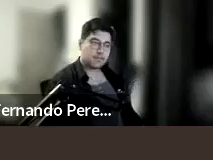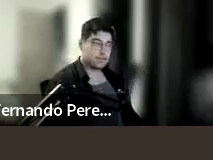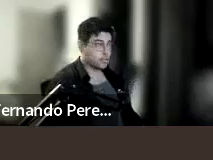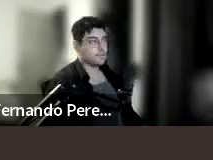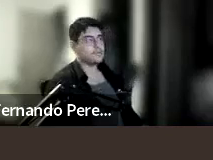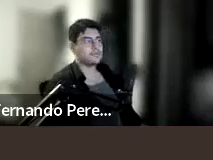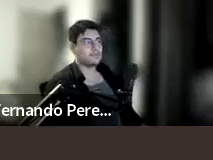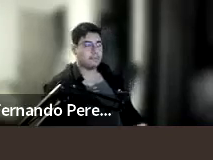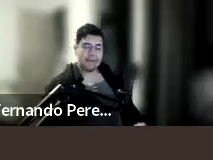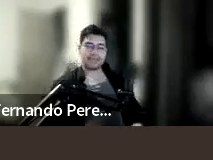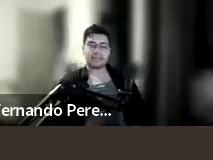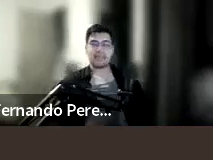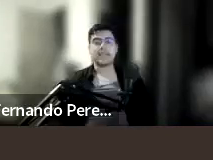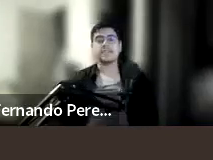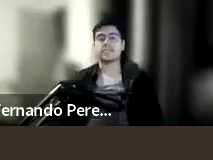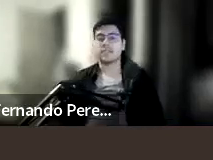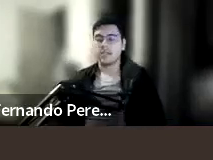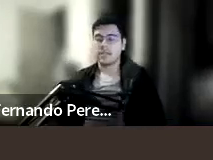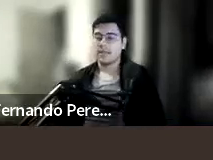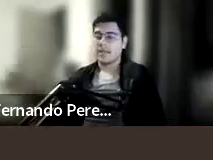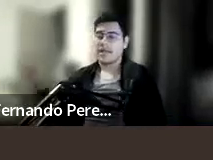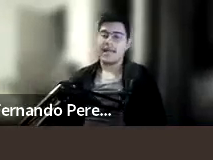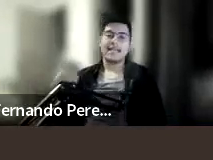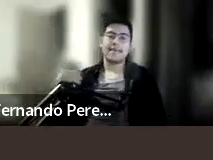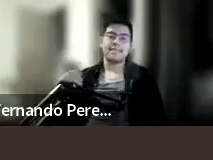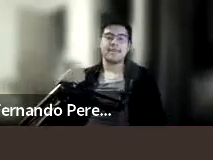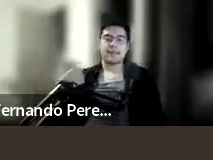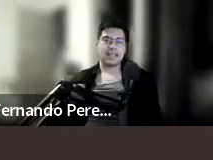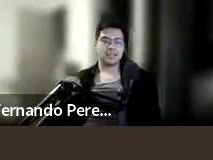So, practice in English. I am Fernando